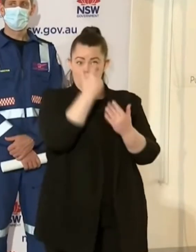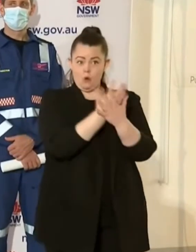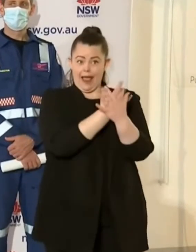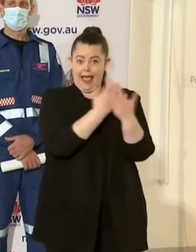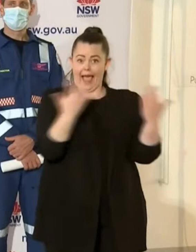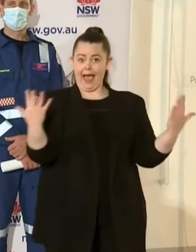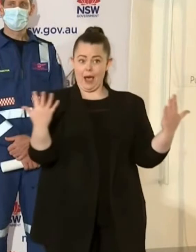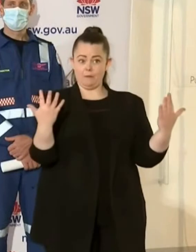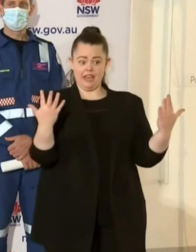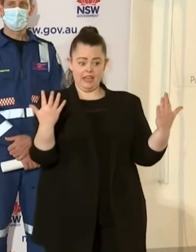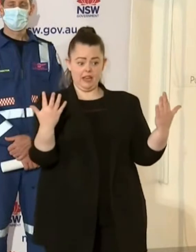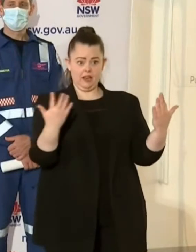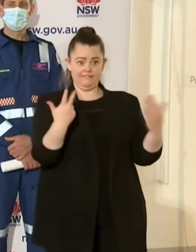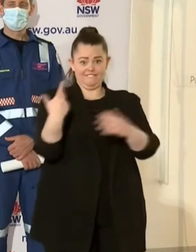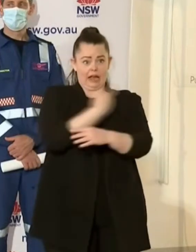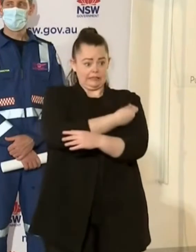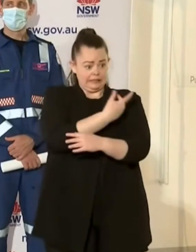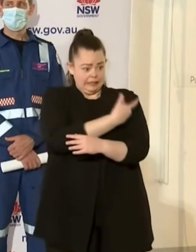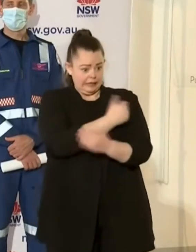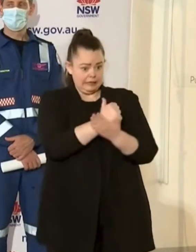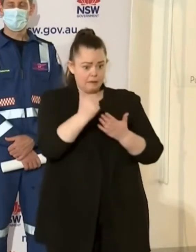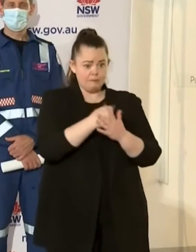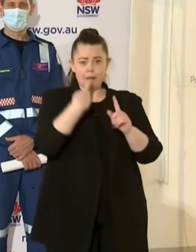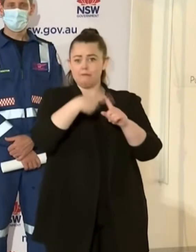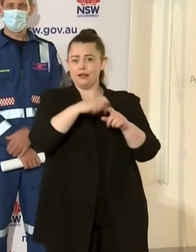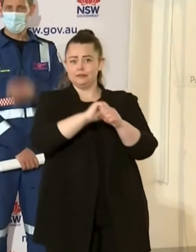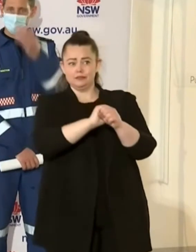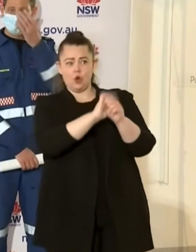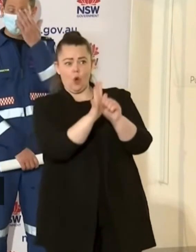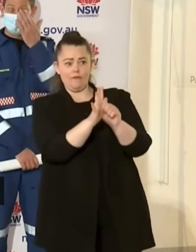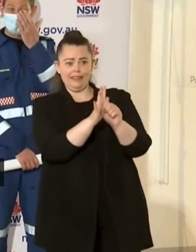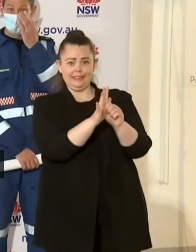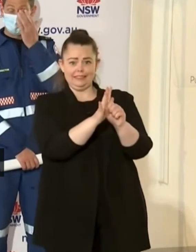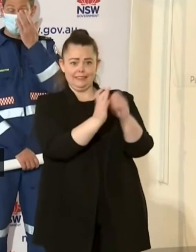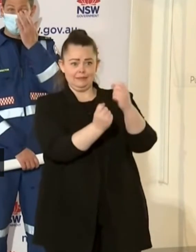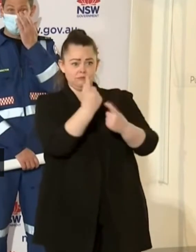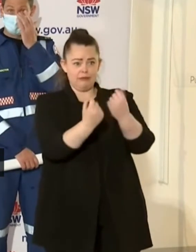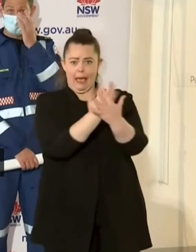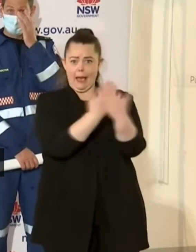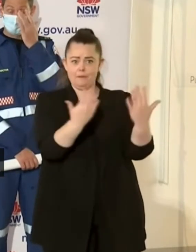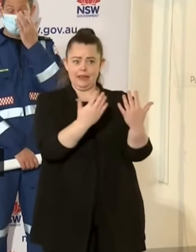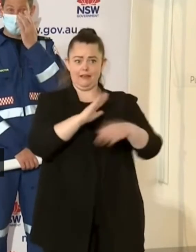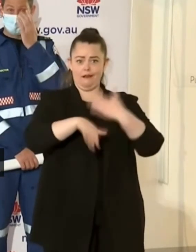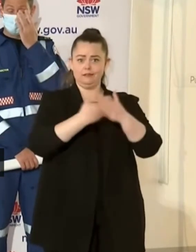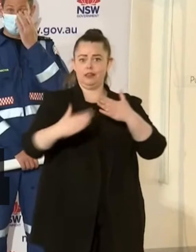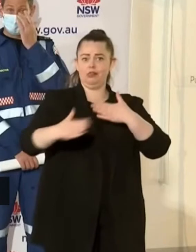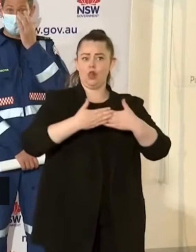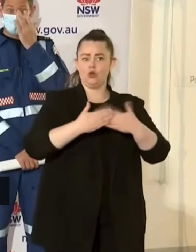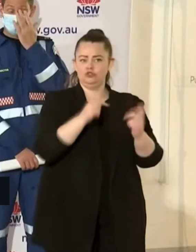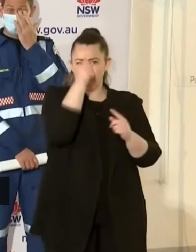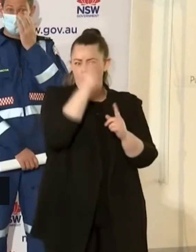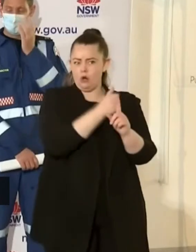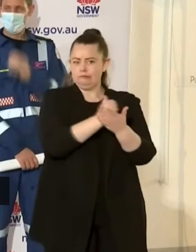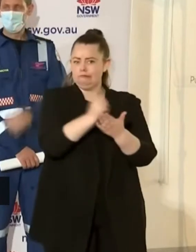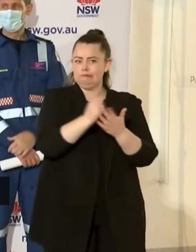be? Look, that's been asked, I'm sorry to say this, but it's been asked probably every press conference we've had, and the answer is those issues are